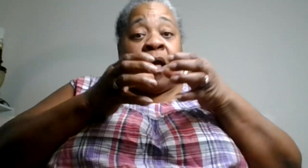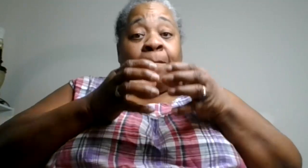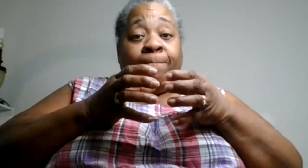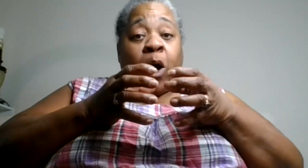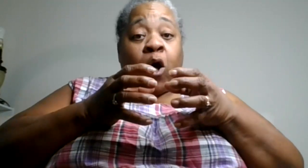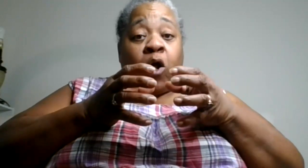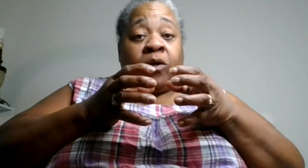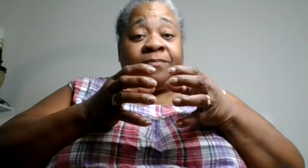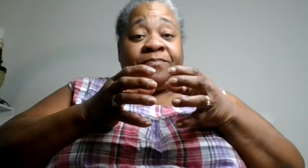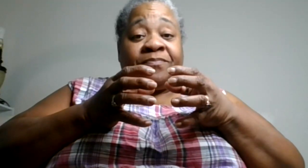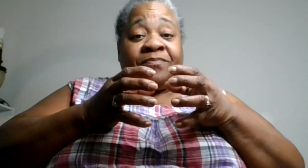Ball.